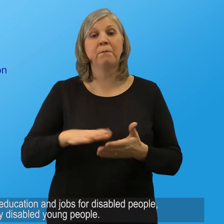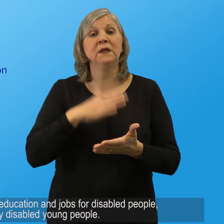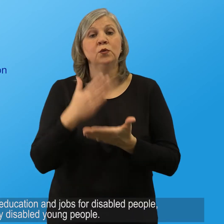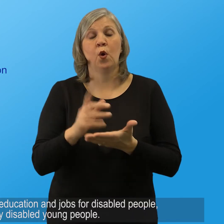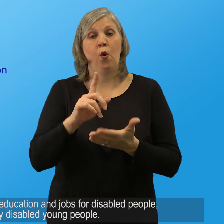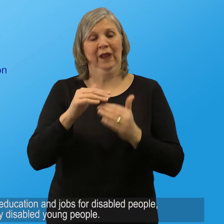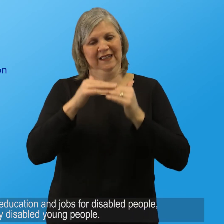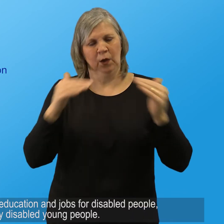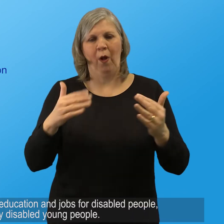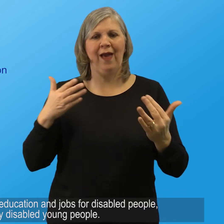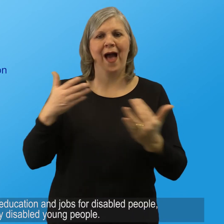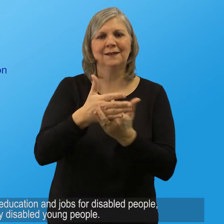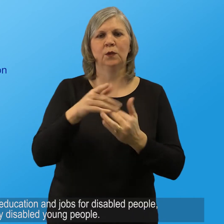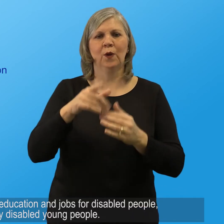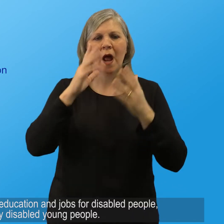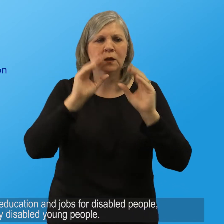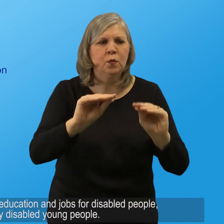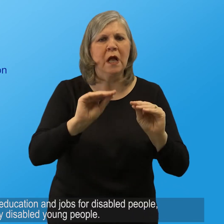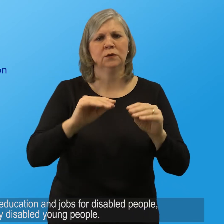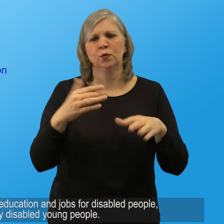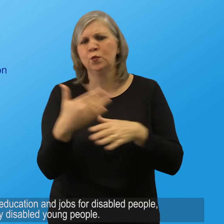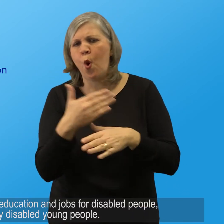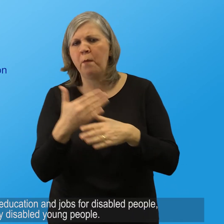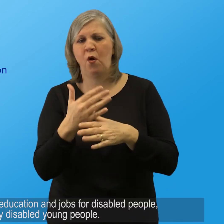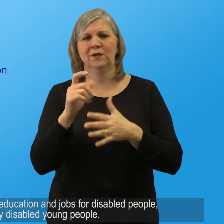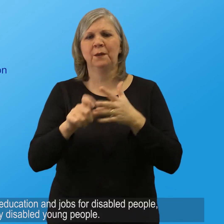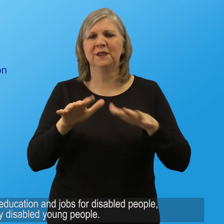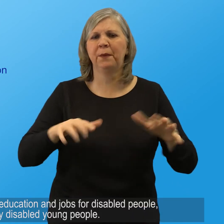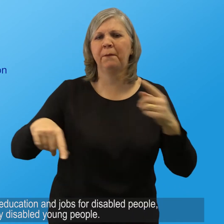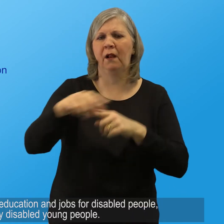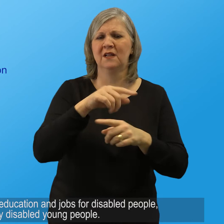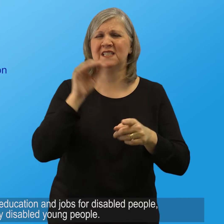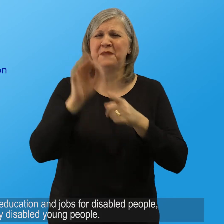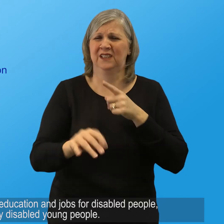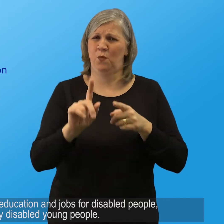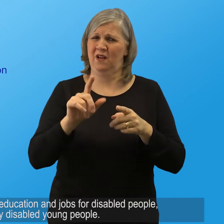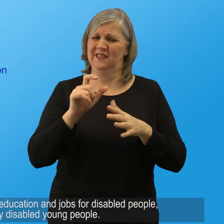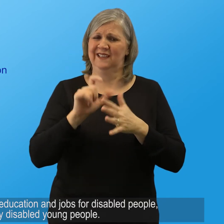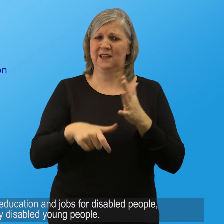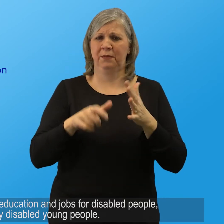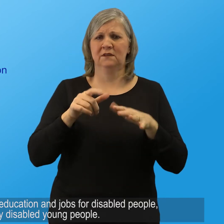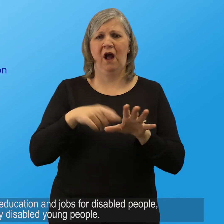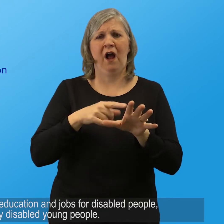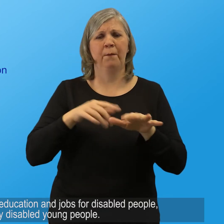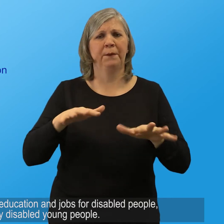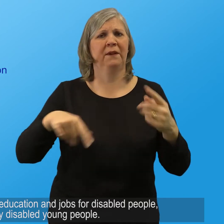Ensure equal access to education and jobs for disabled people, particularly disabled young people.